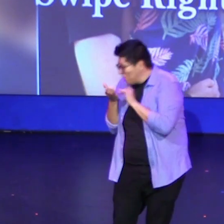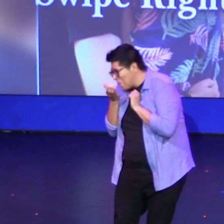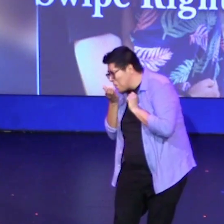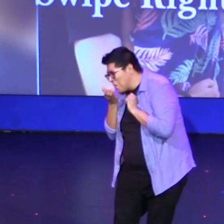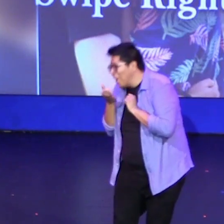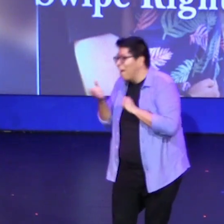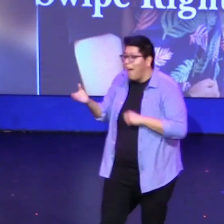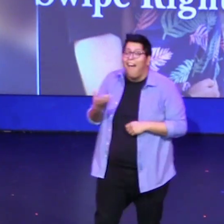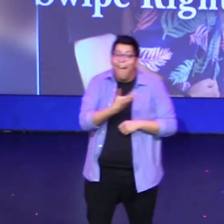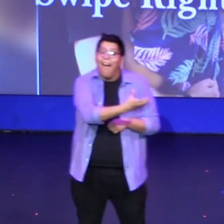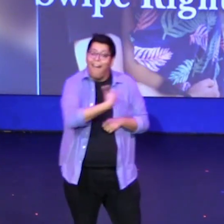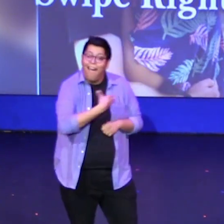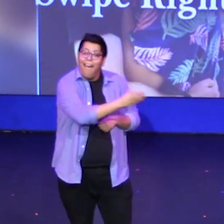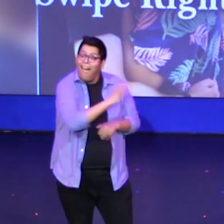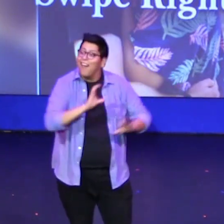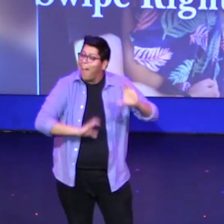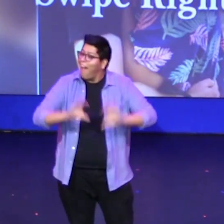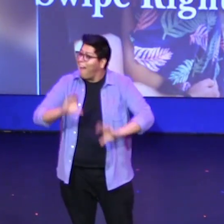saying, and we're going back and forth during the date.